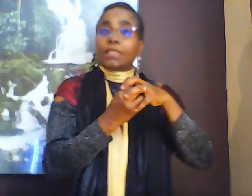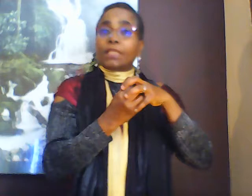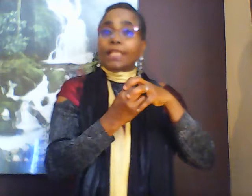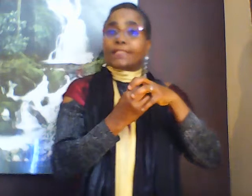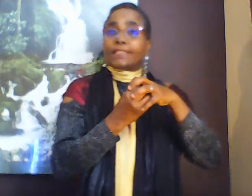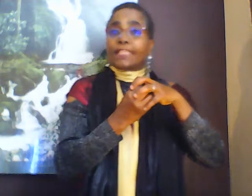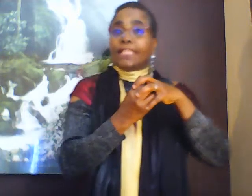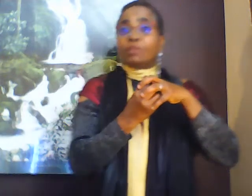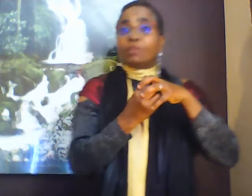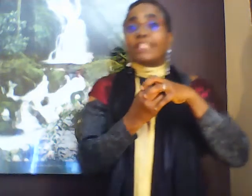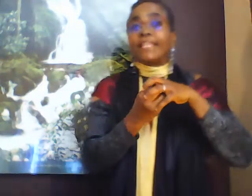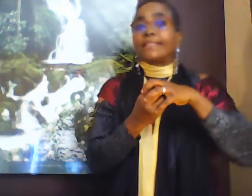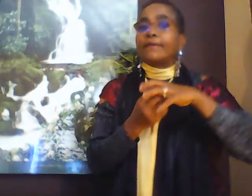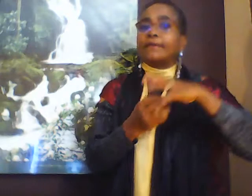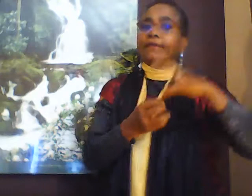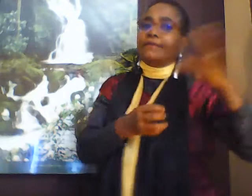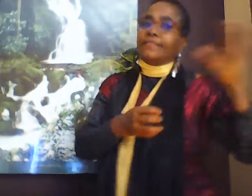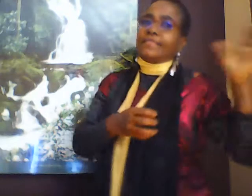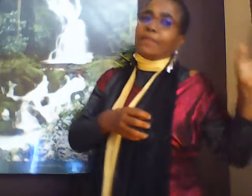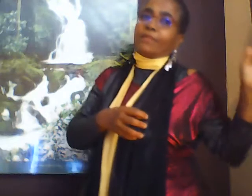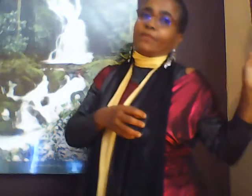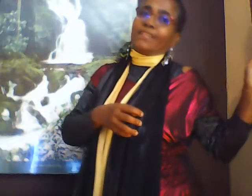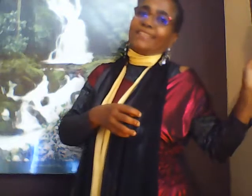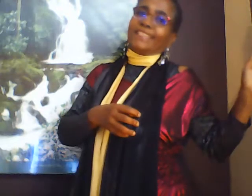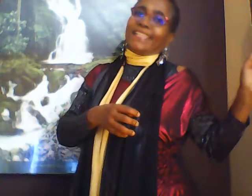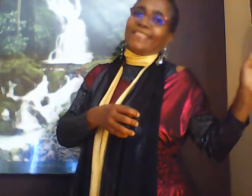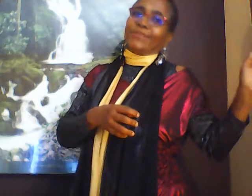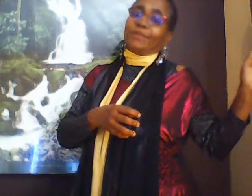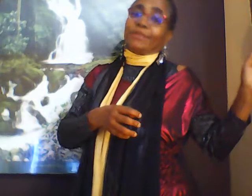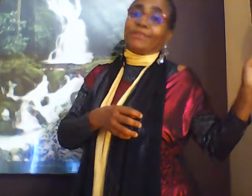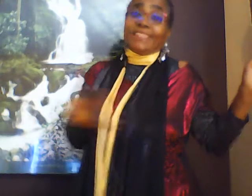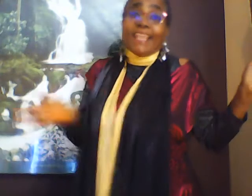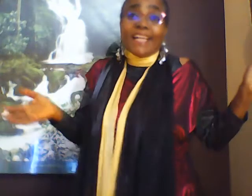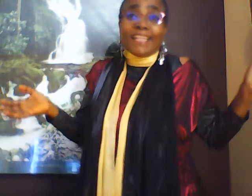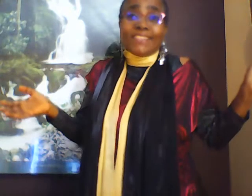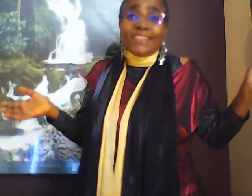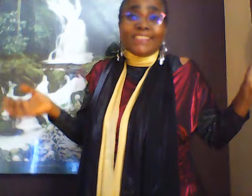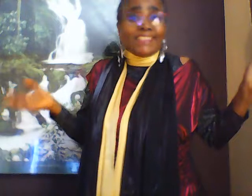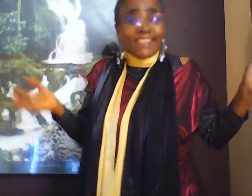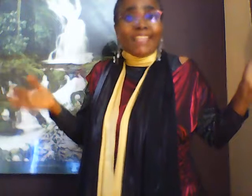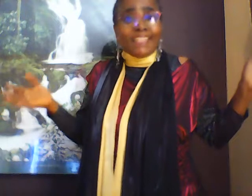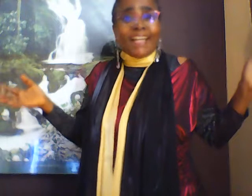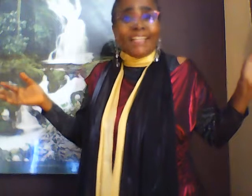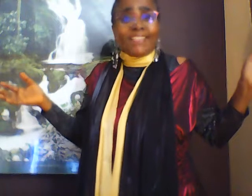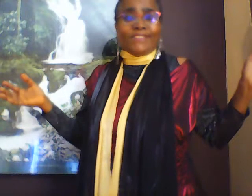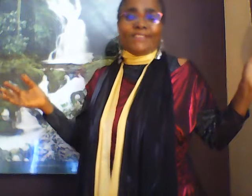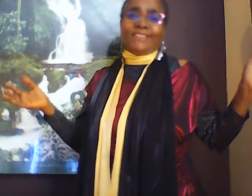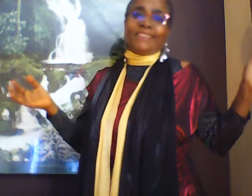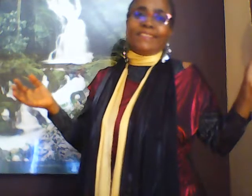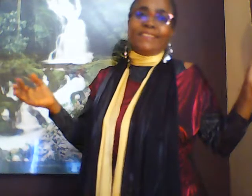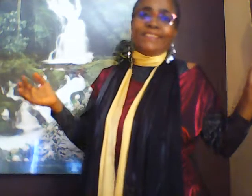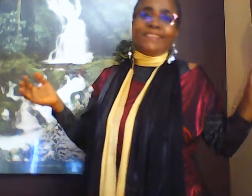Yes. Inhibit the stickiness. This pathway. Degradation pathway. Degradation! Degradation!